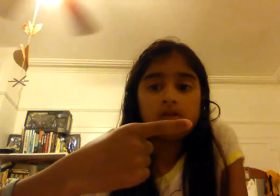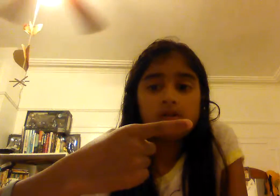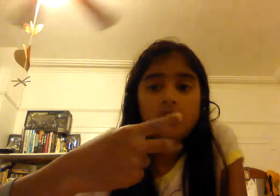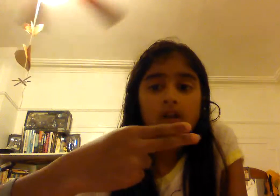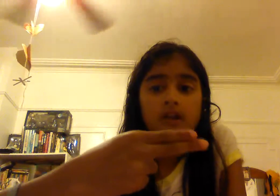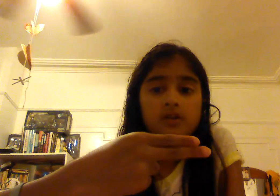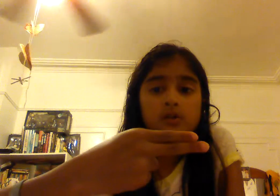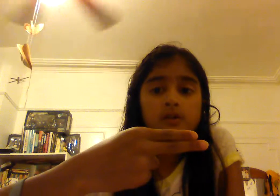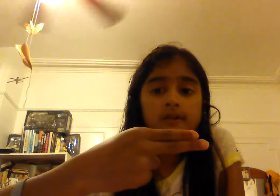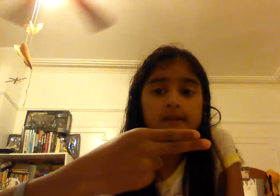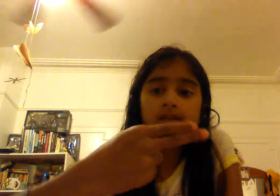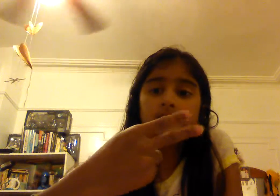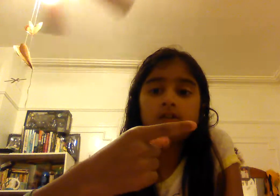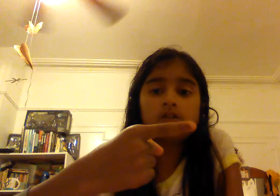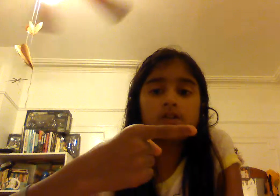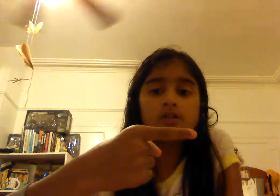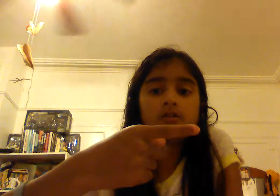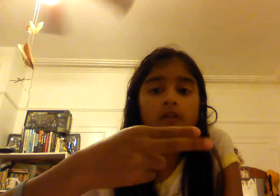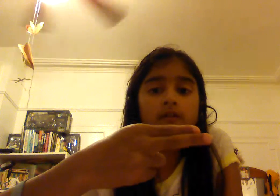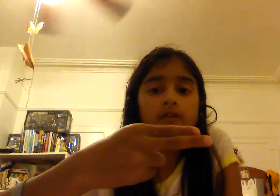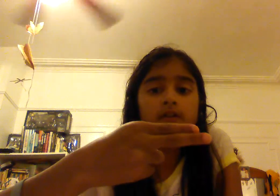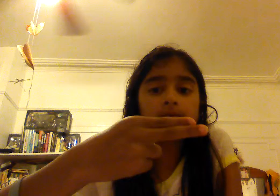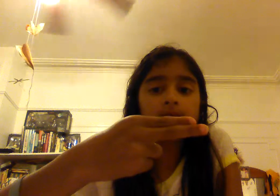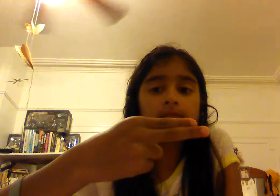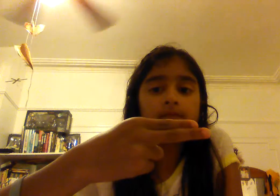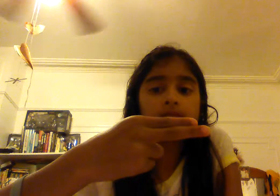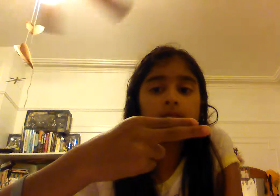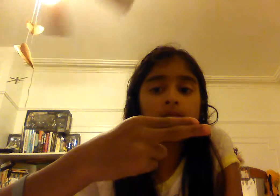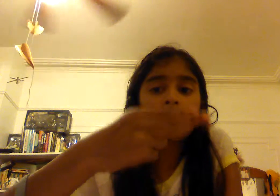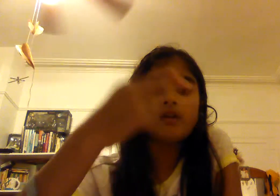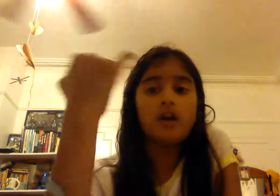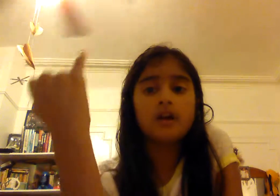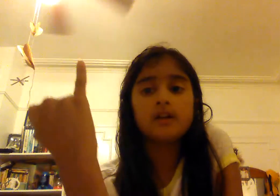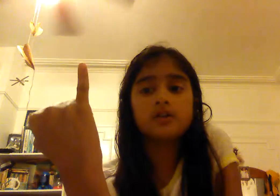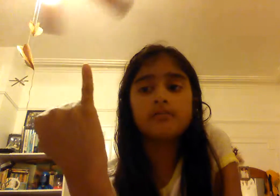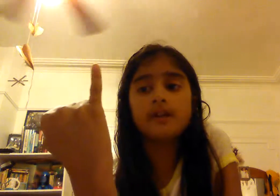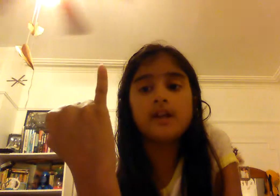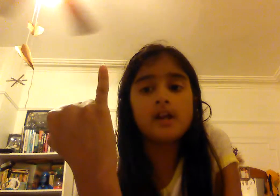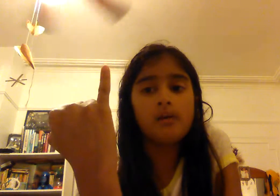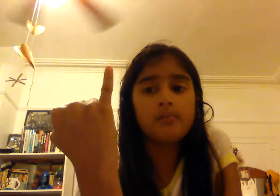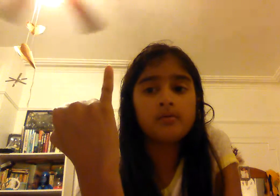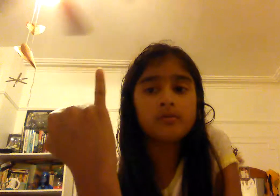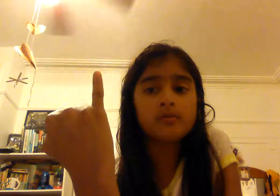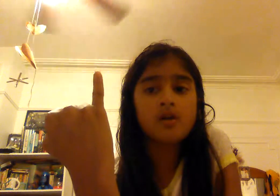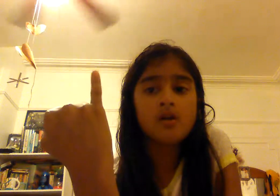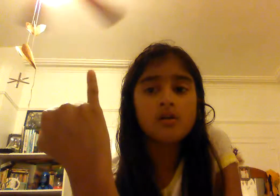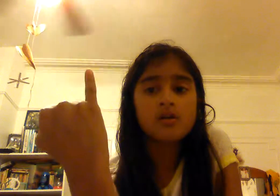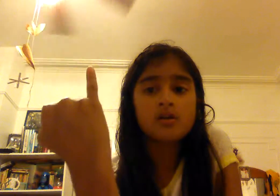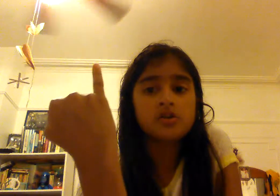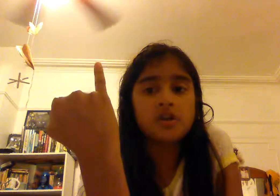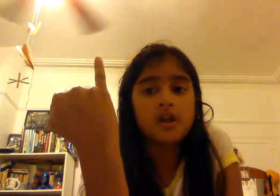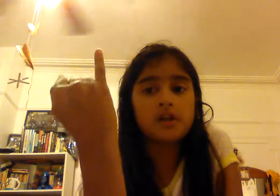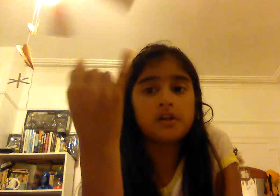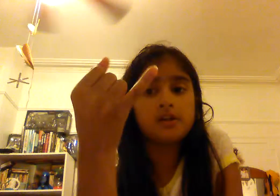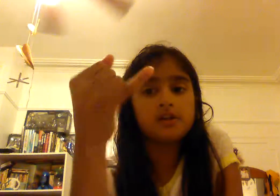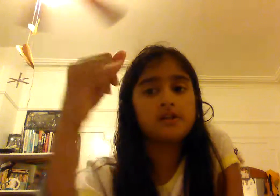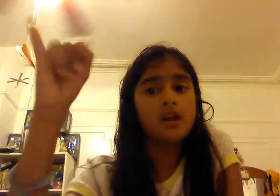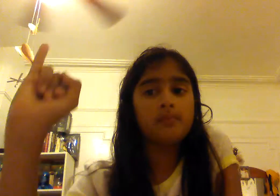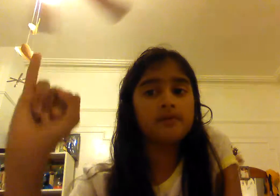H is just another finger, I is your pinky up, J is the opposite